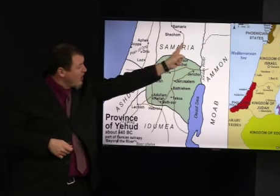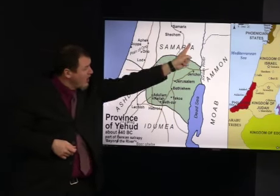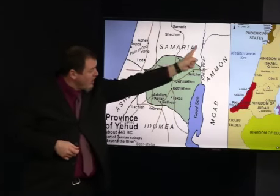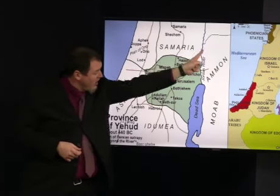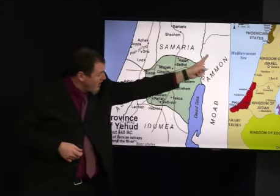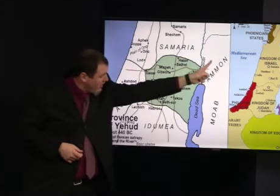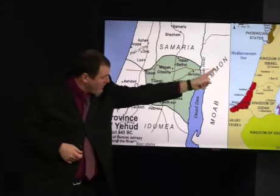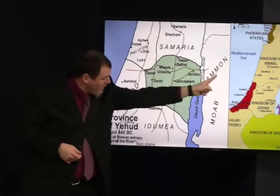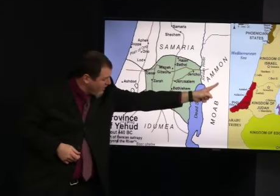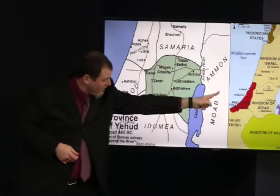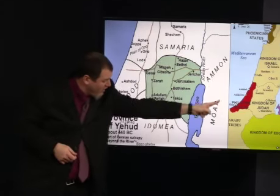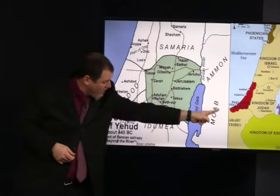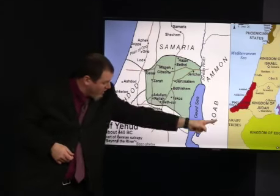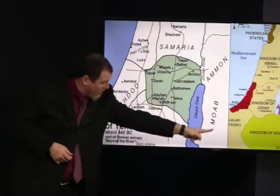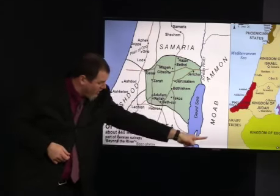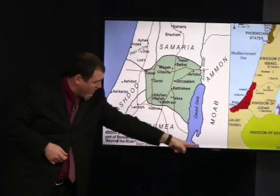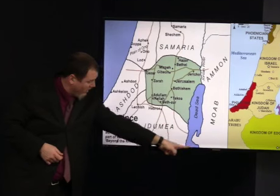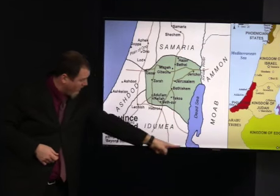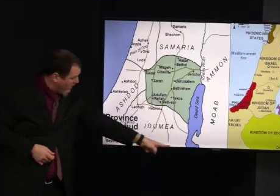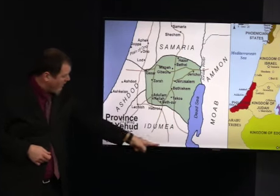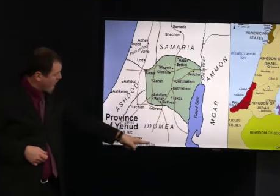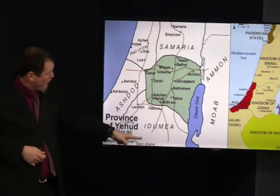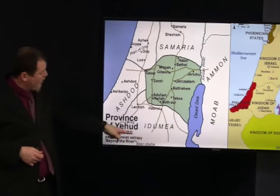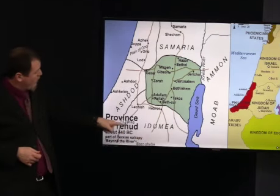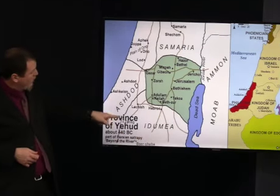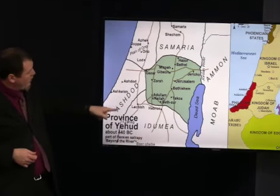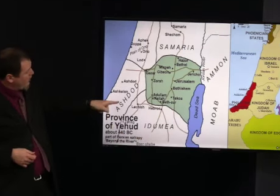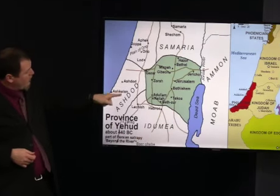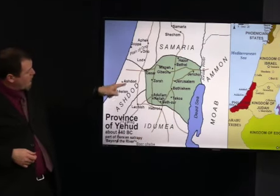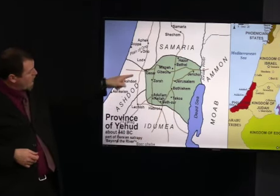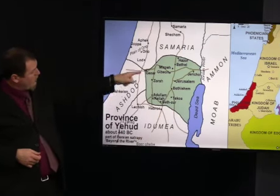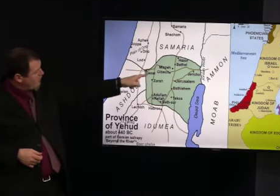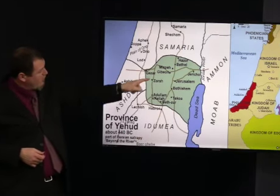And so here, all around here,